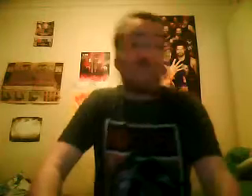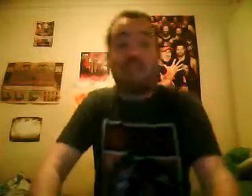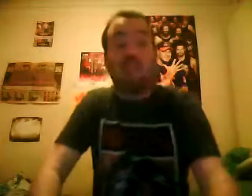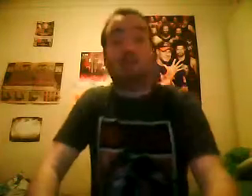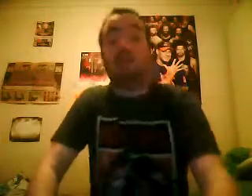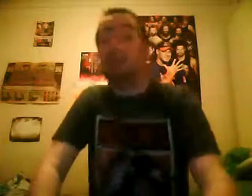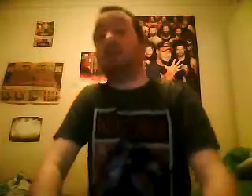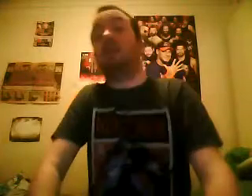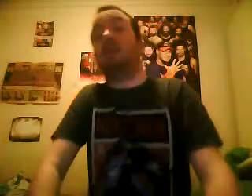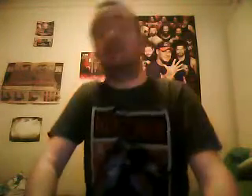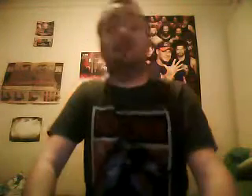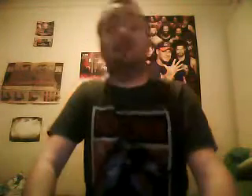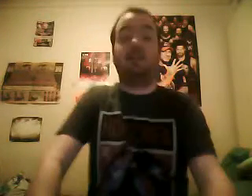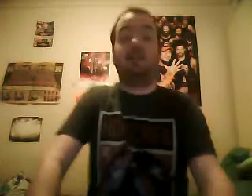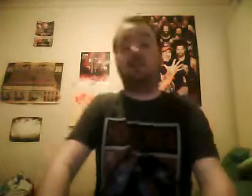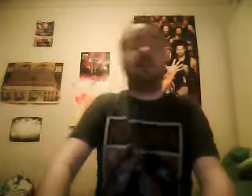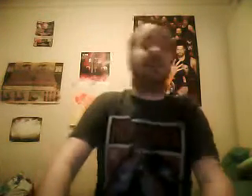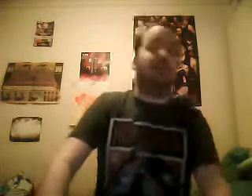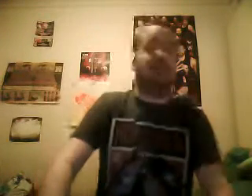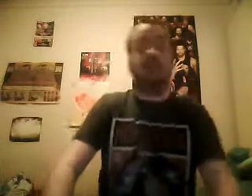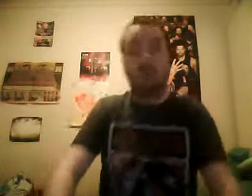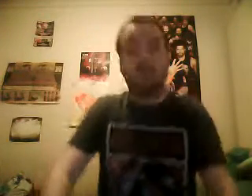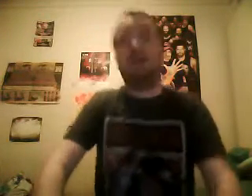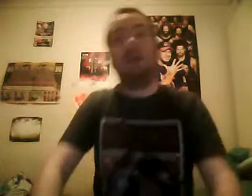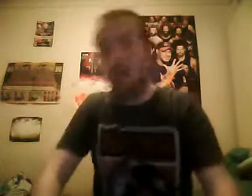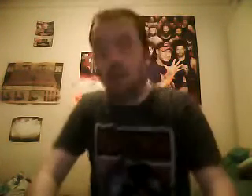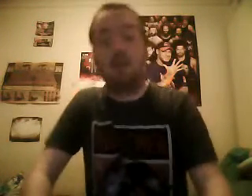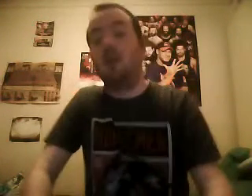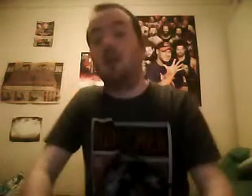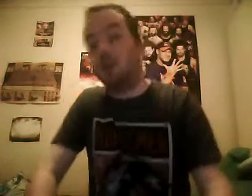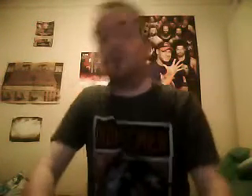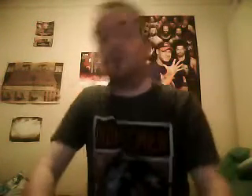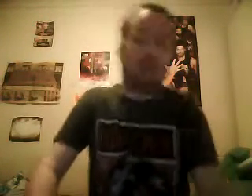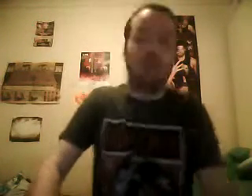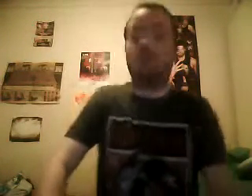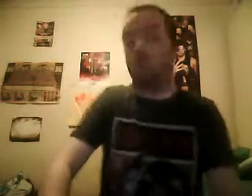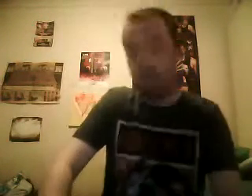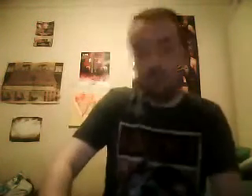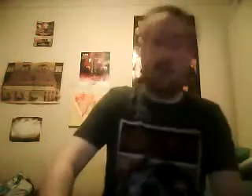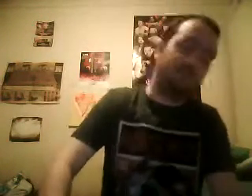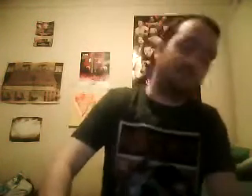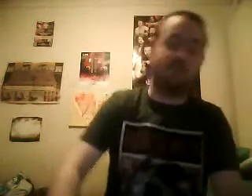said, but not here in fracking Oklahoma.